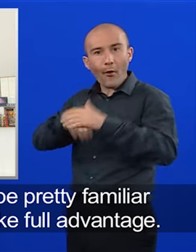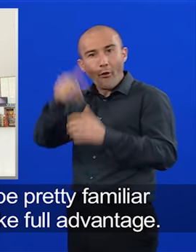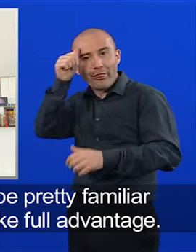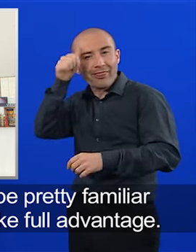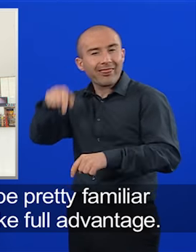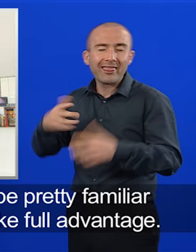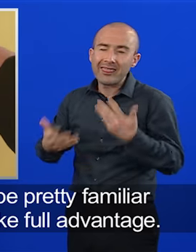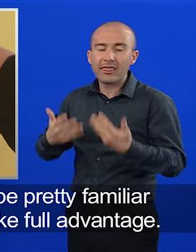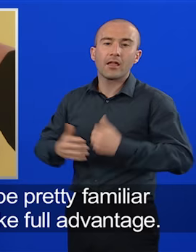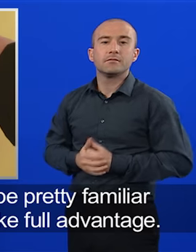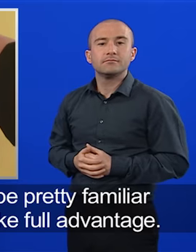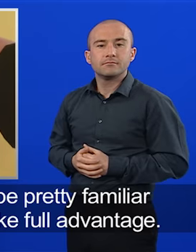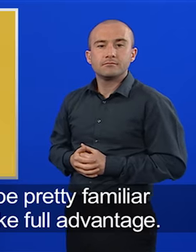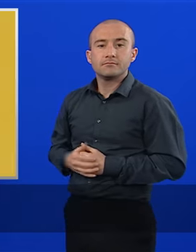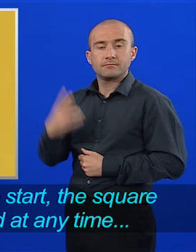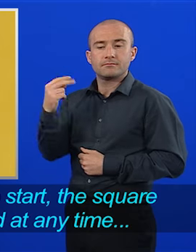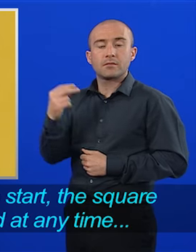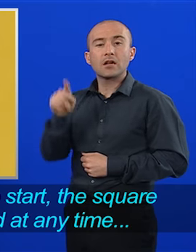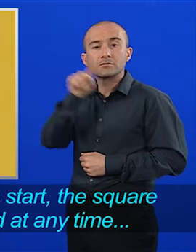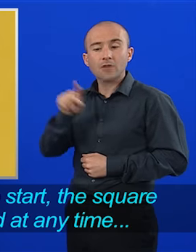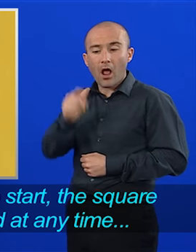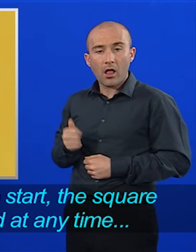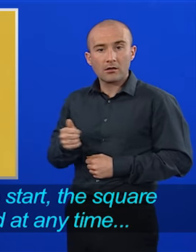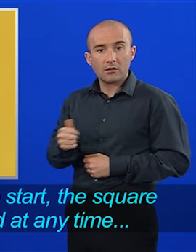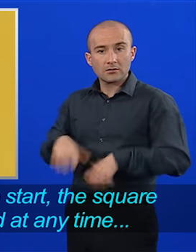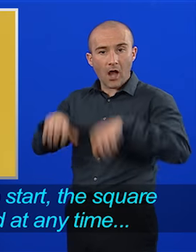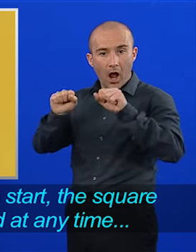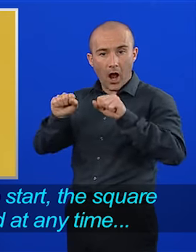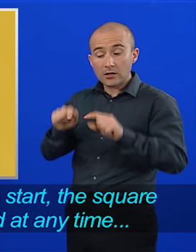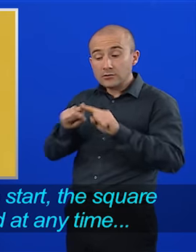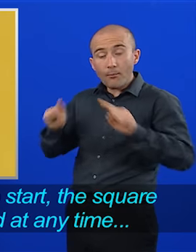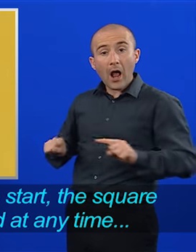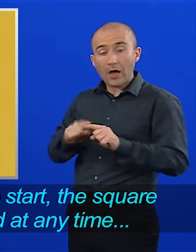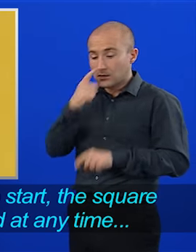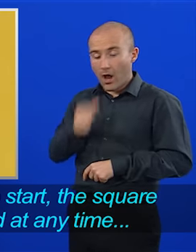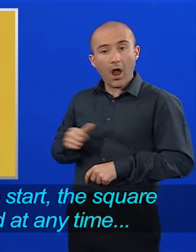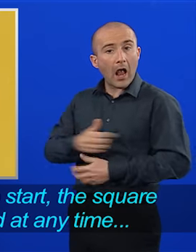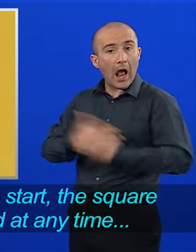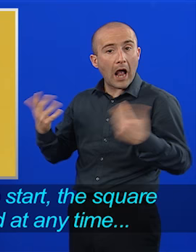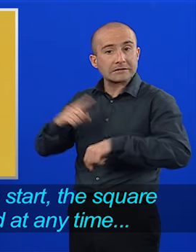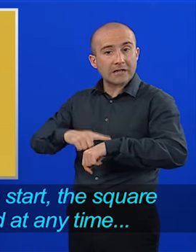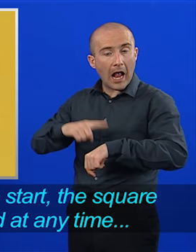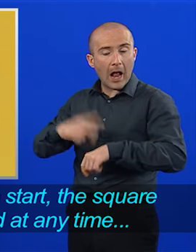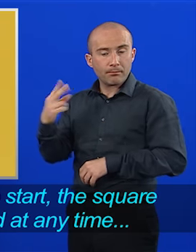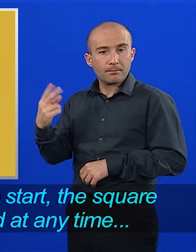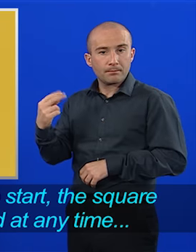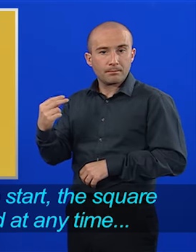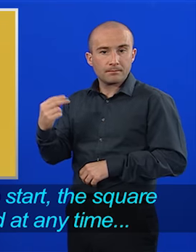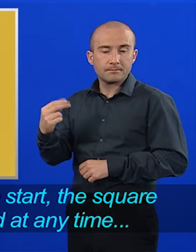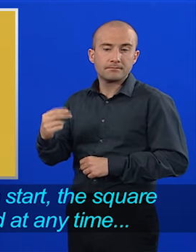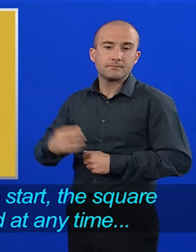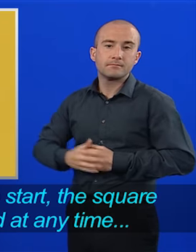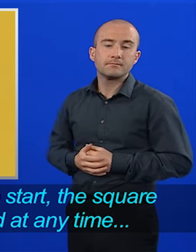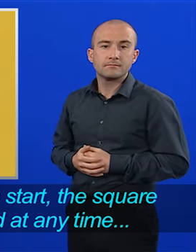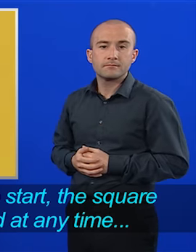station to take full advantage. Press the circle button to start. The square button can be pressed at any time